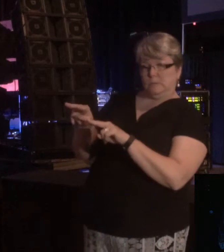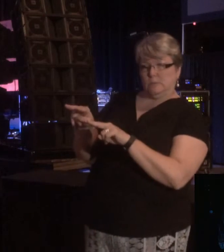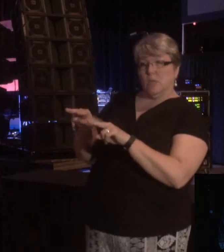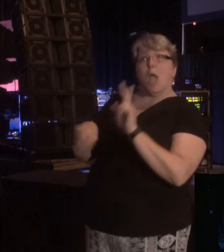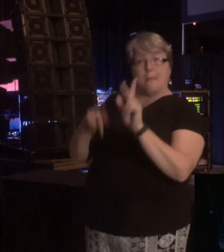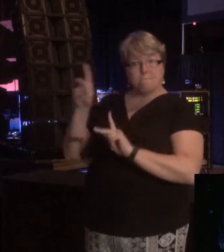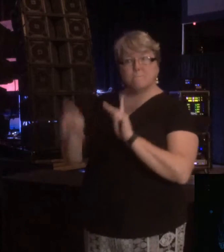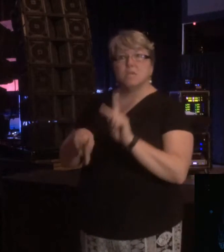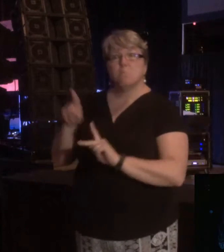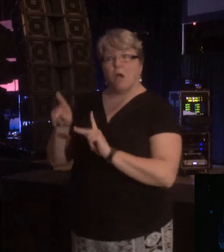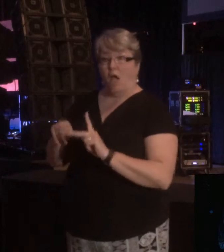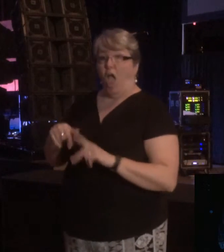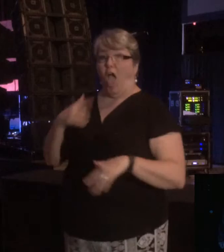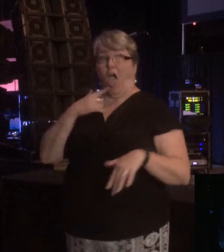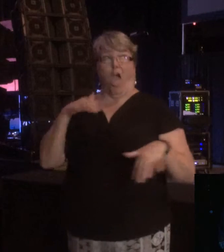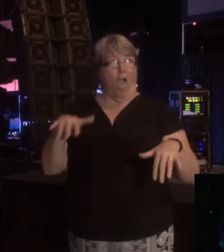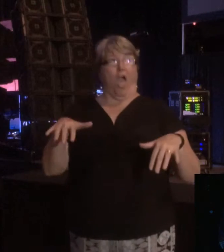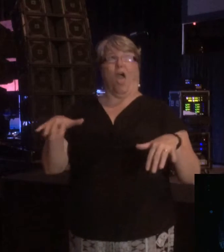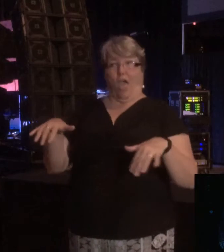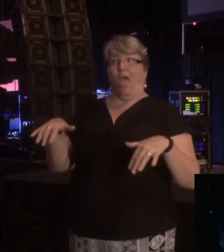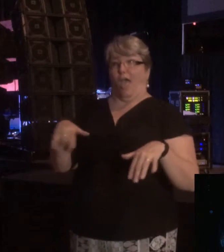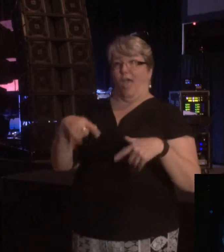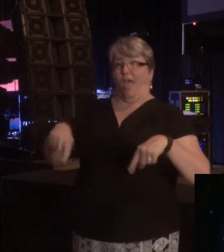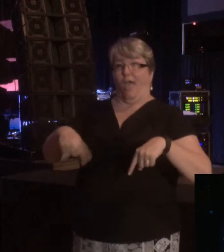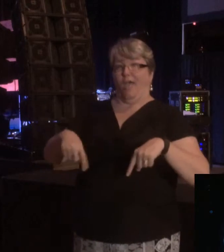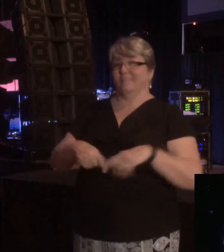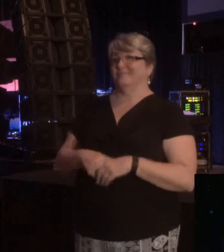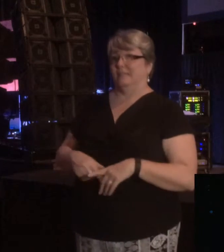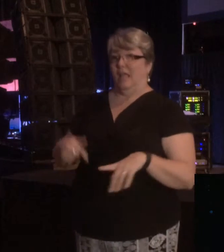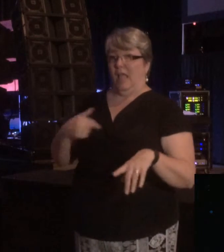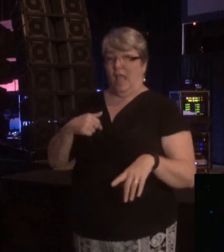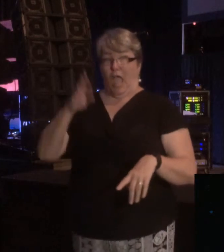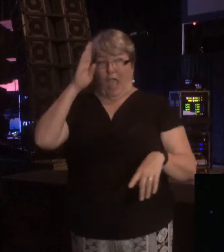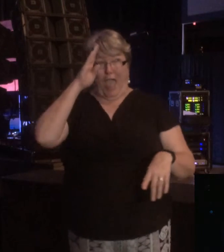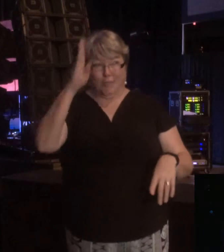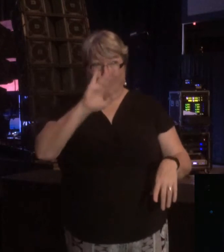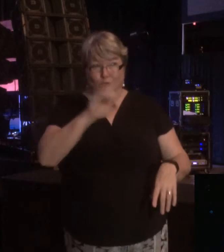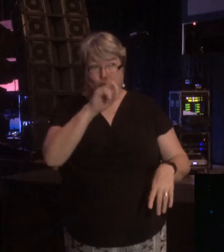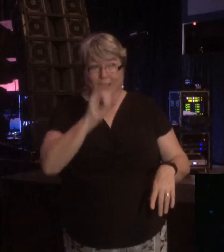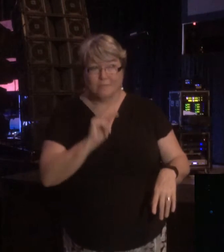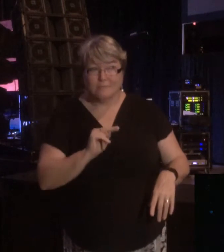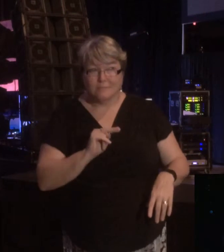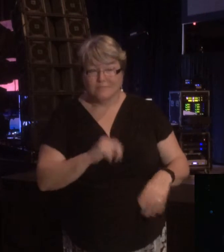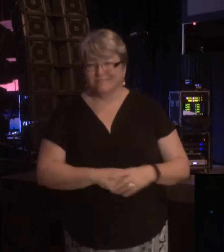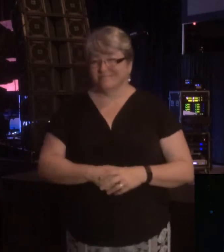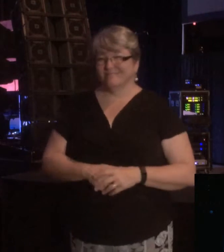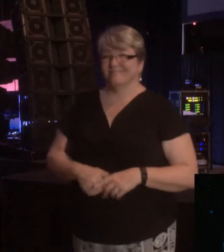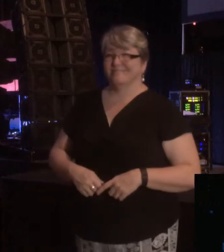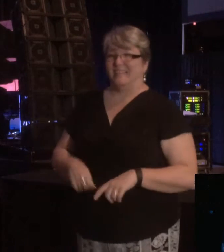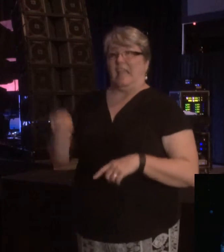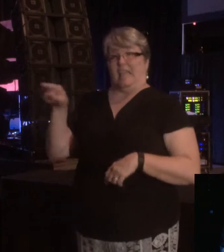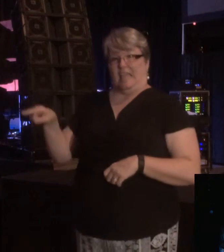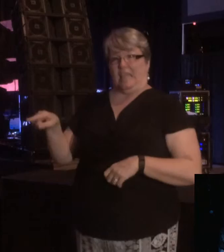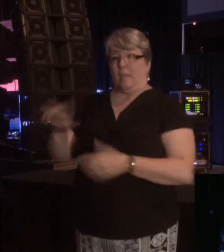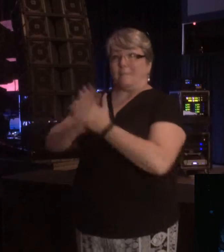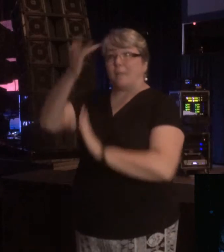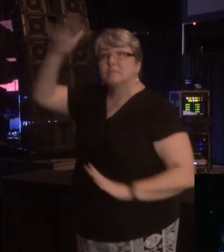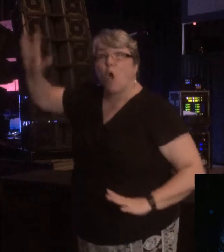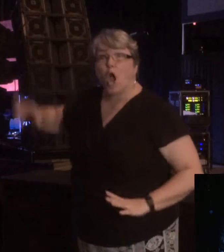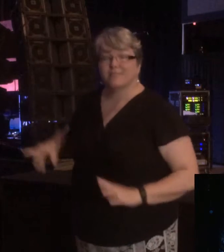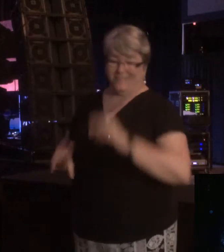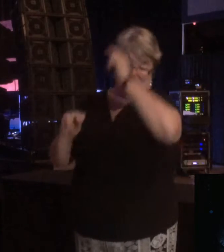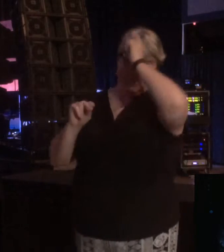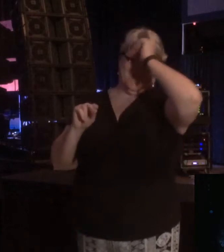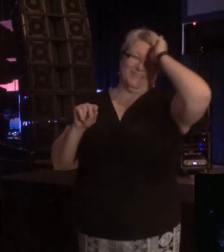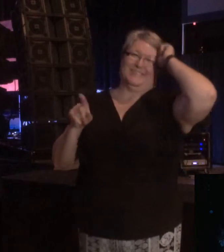that is sealed on your partner's, heart, on your engaged person's heart.